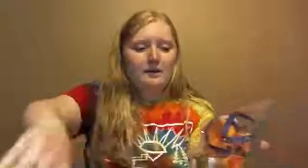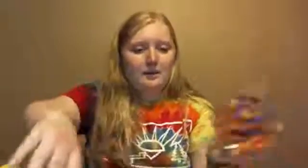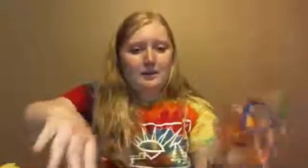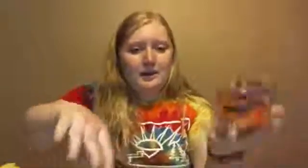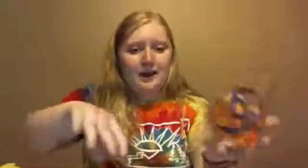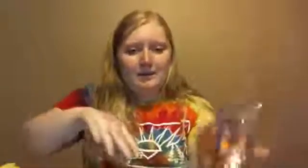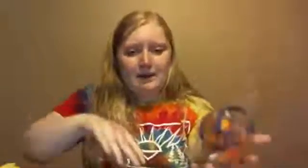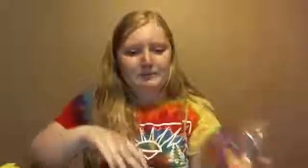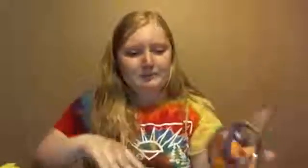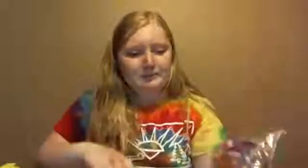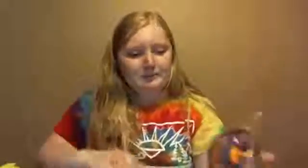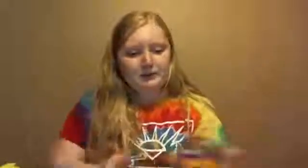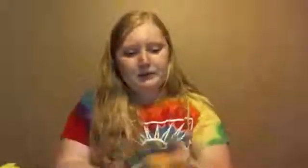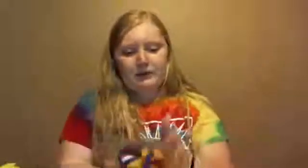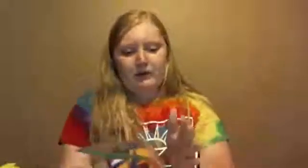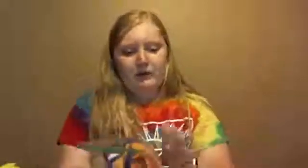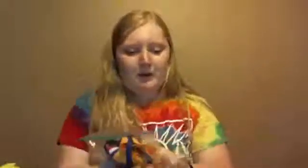they're pretty heavy.